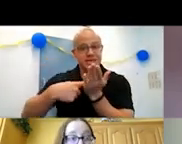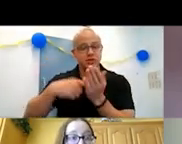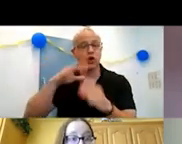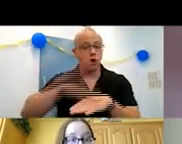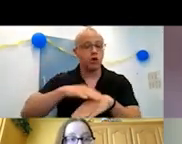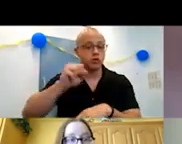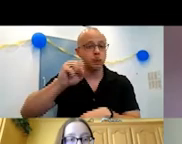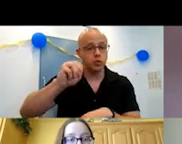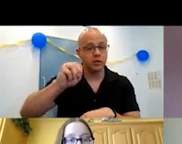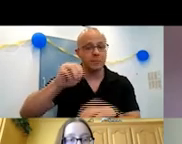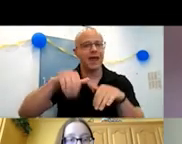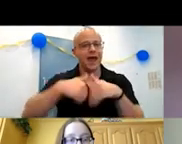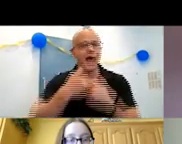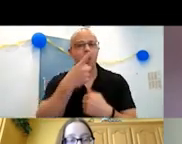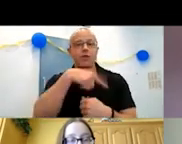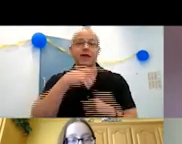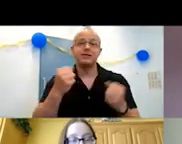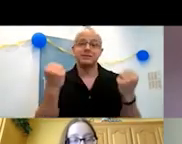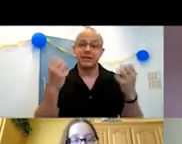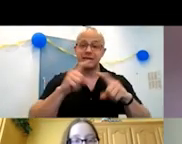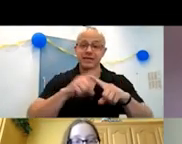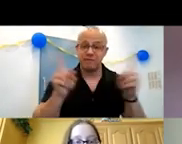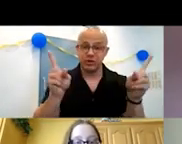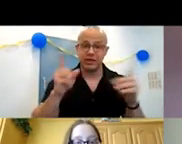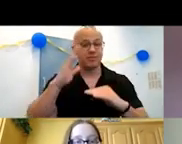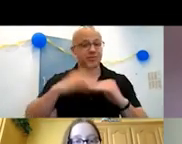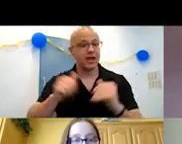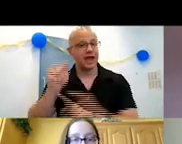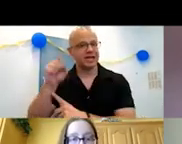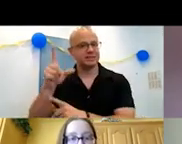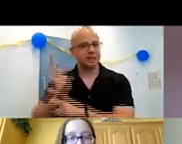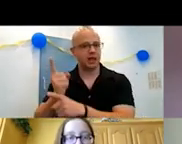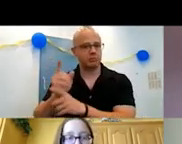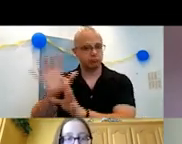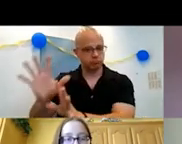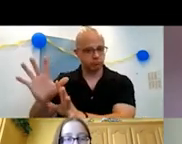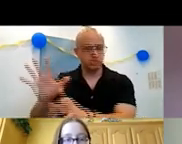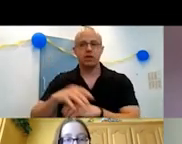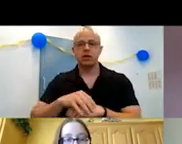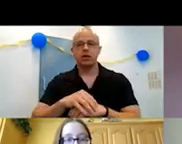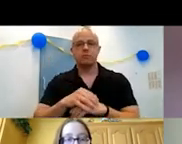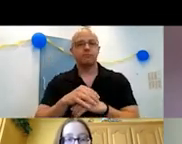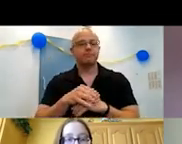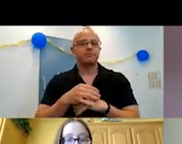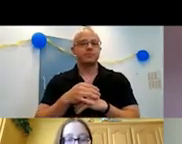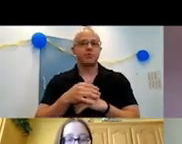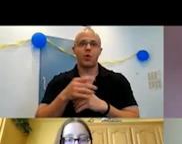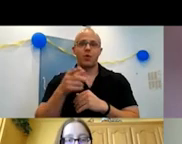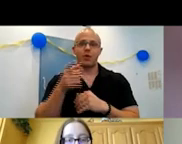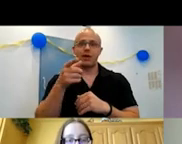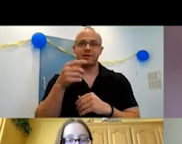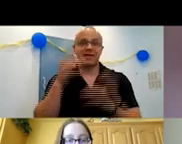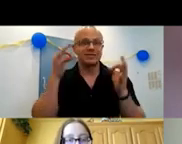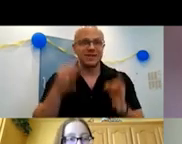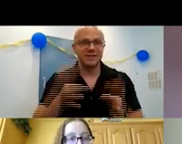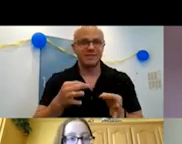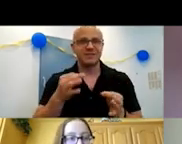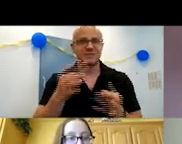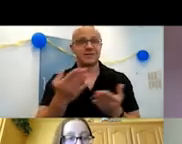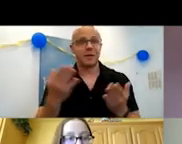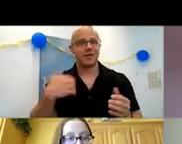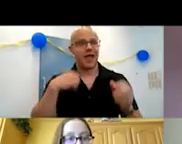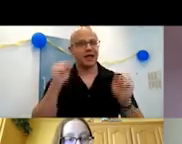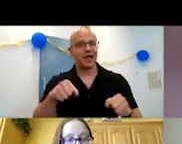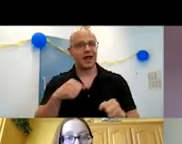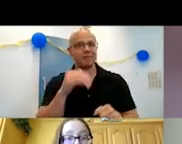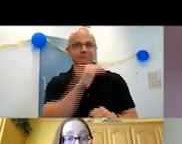signs. So, but there is a conversation going on through social media right now to show the difference between African American signs and